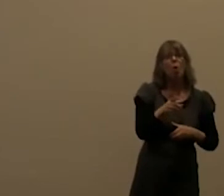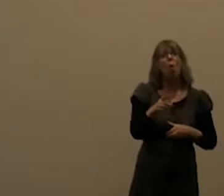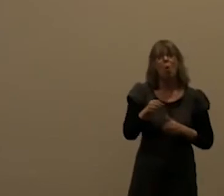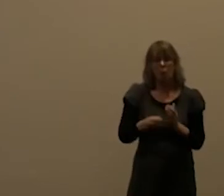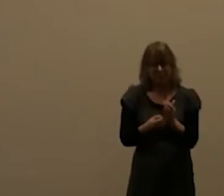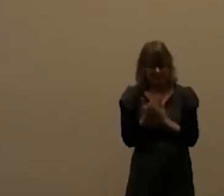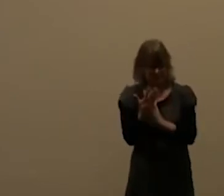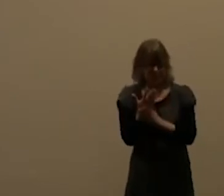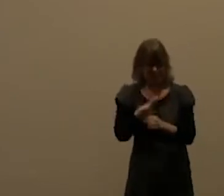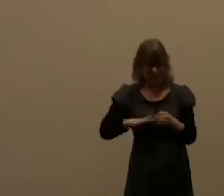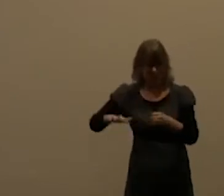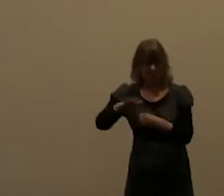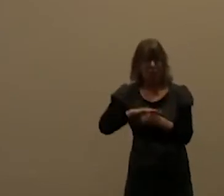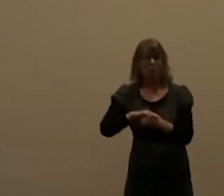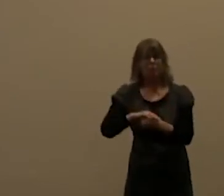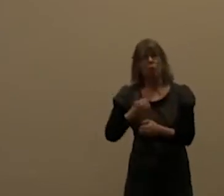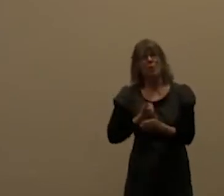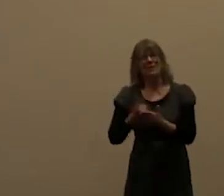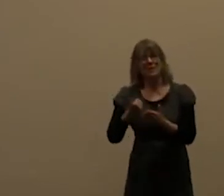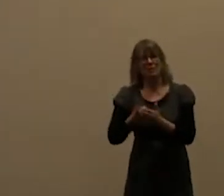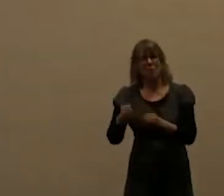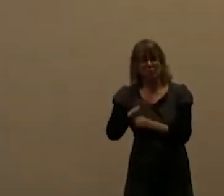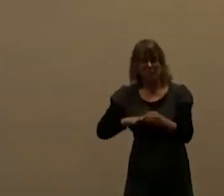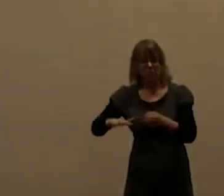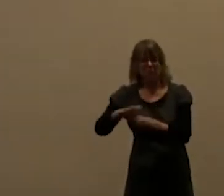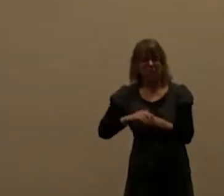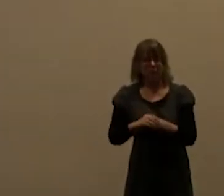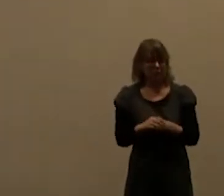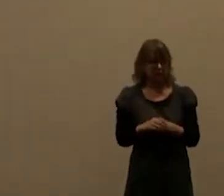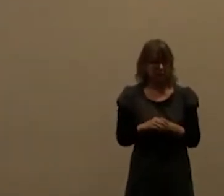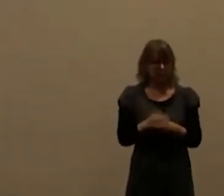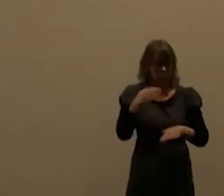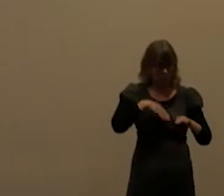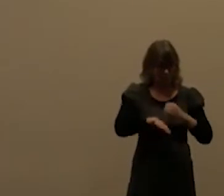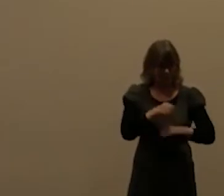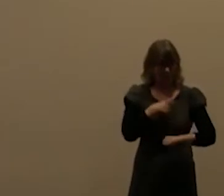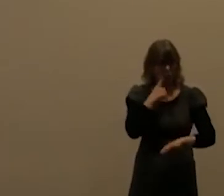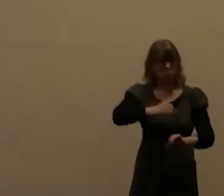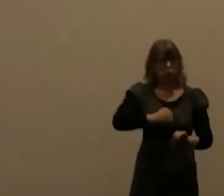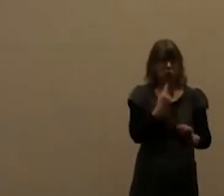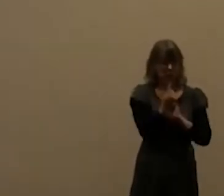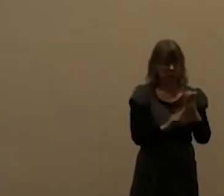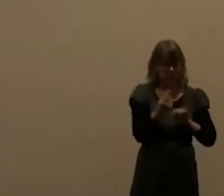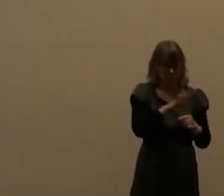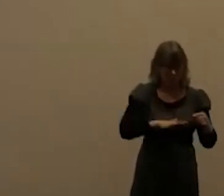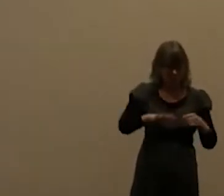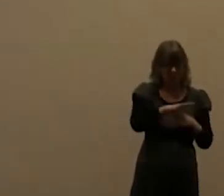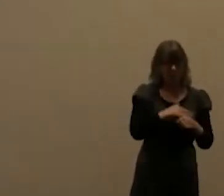developer environment or a default environment. So we can go into the Scottish Summit, there we go, environment,